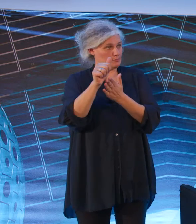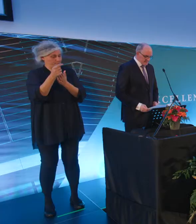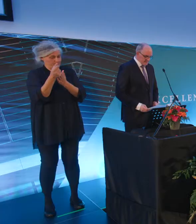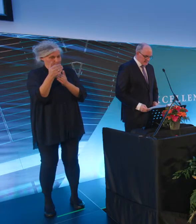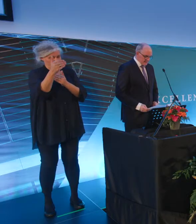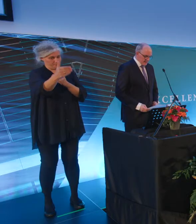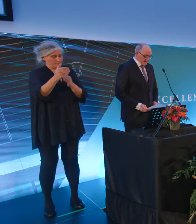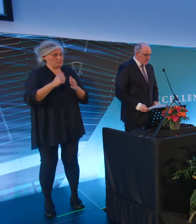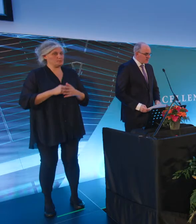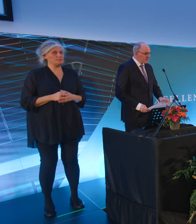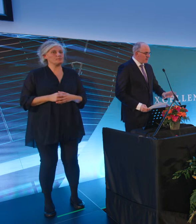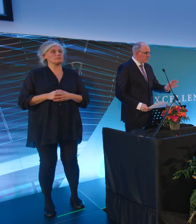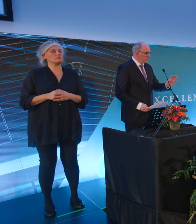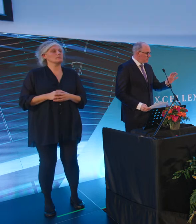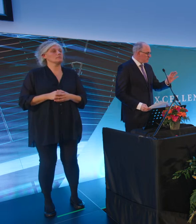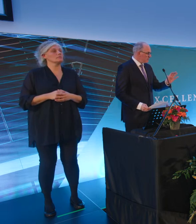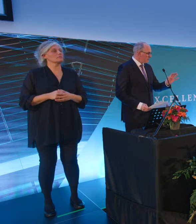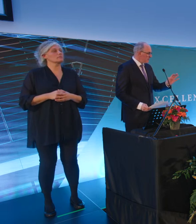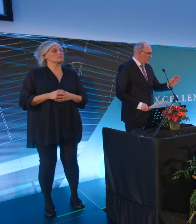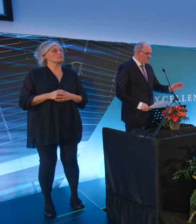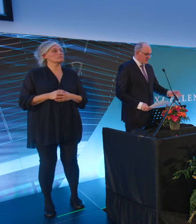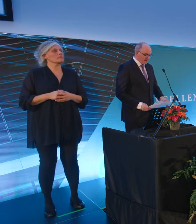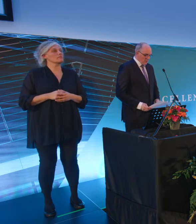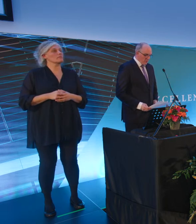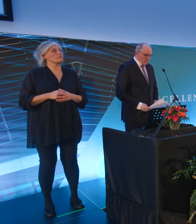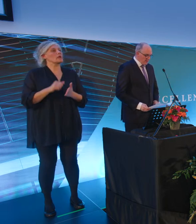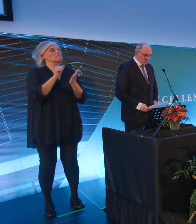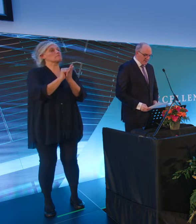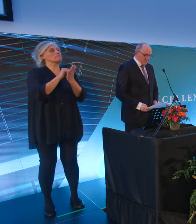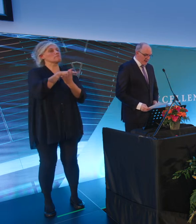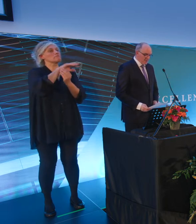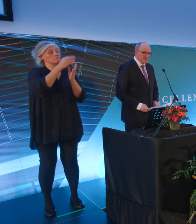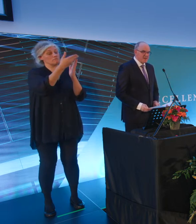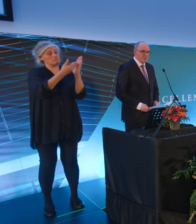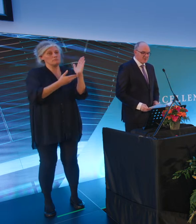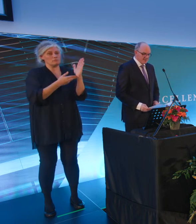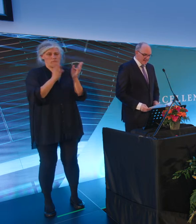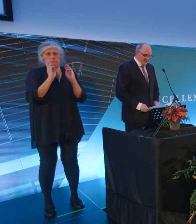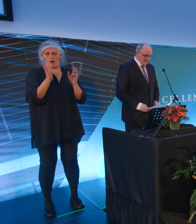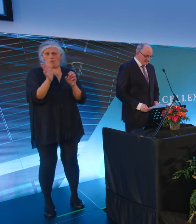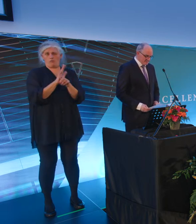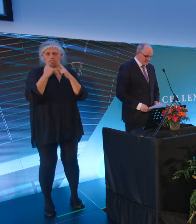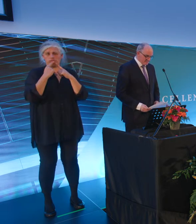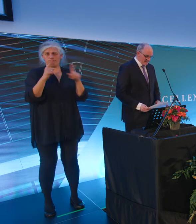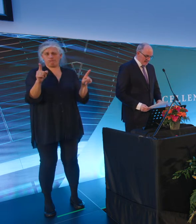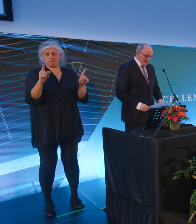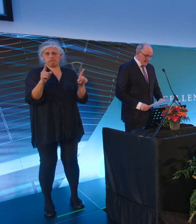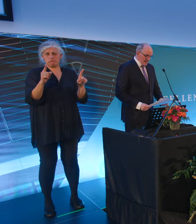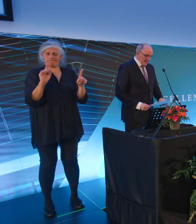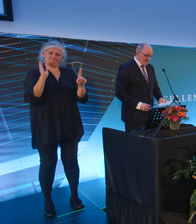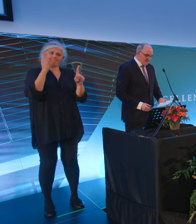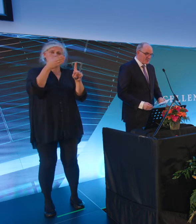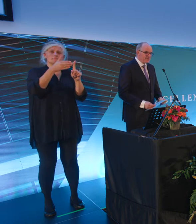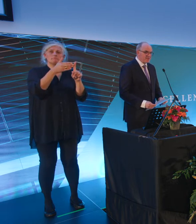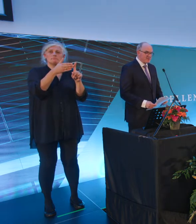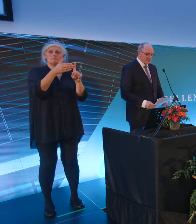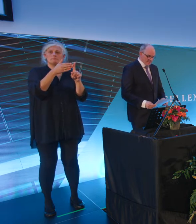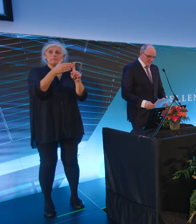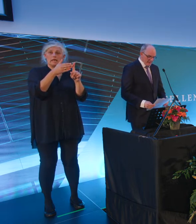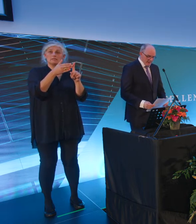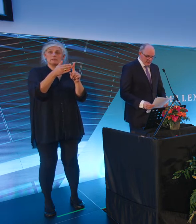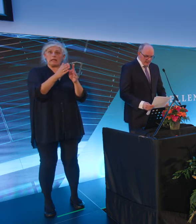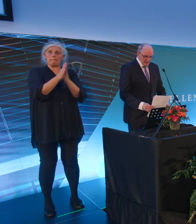course. So the document as a whole is a very powerful statement of intent, and it's